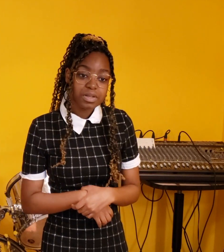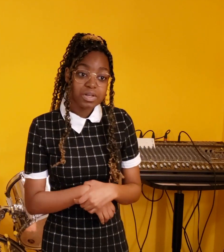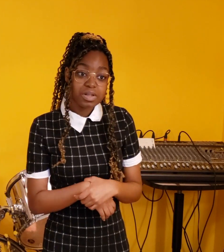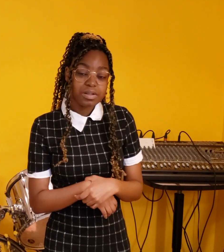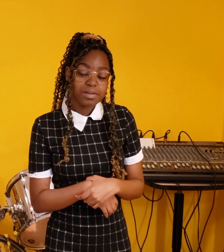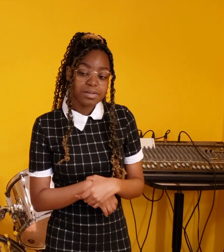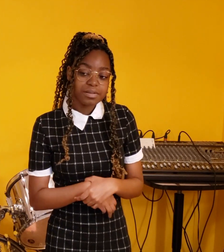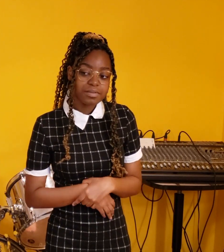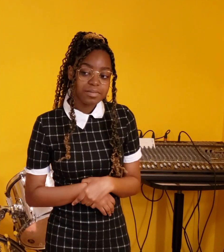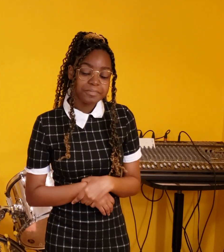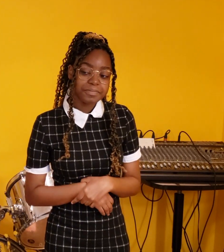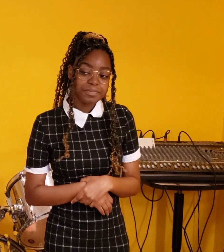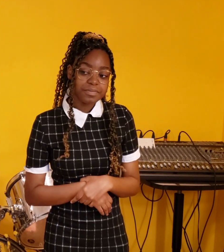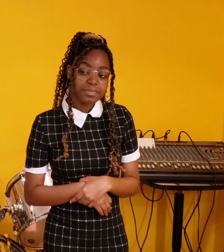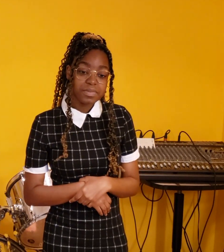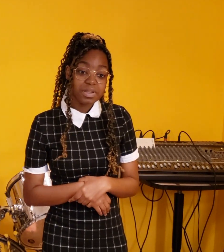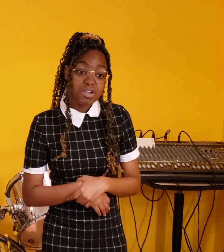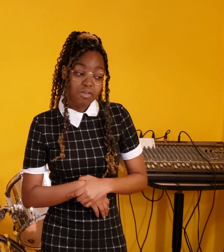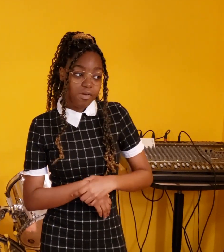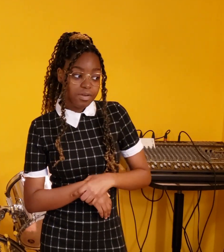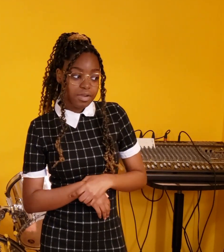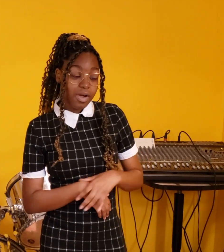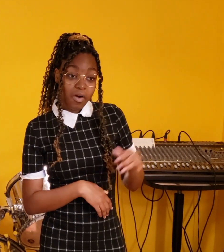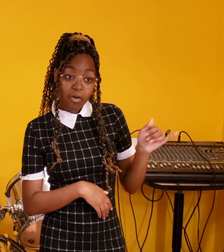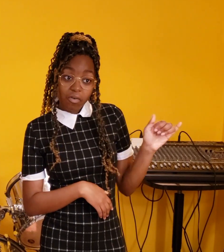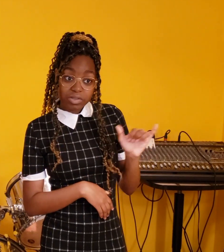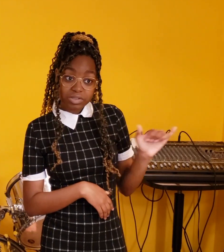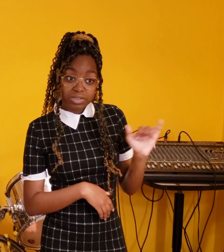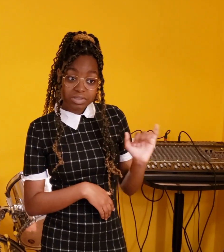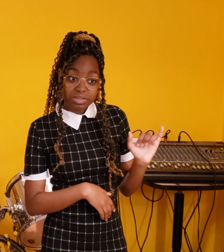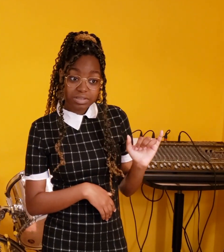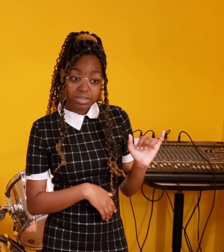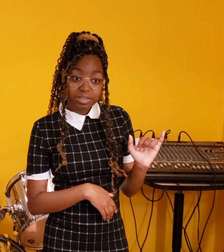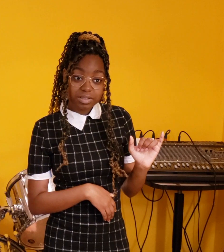Not just that. But he's going to be with his family